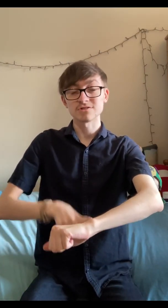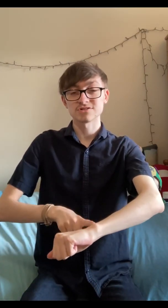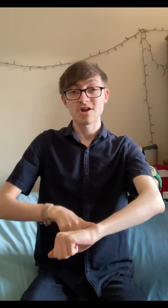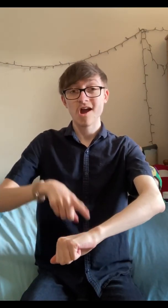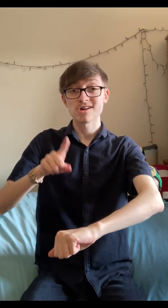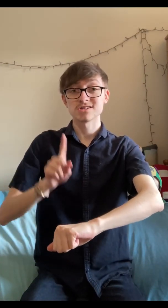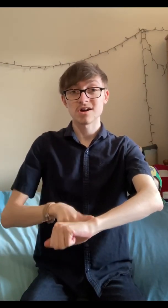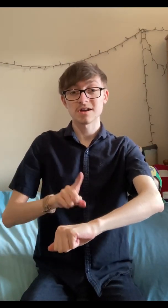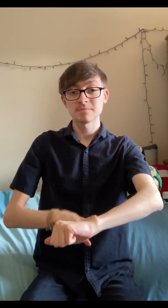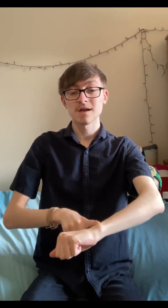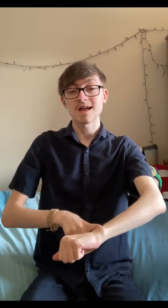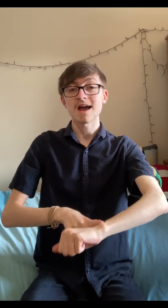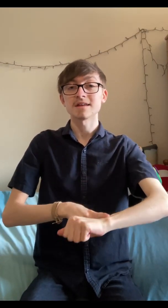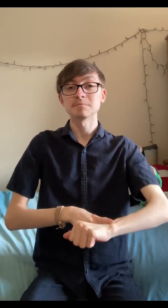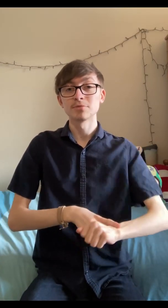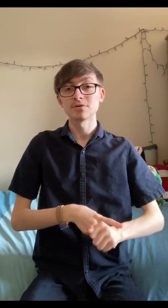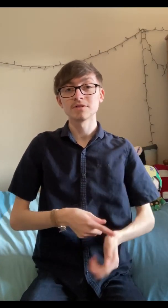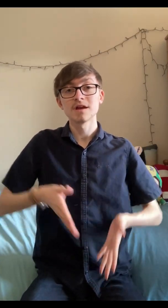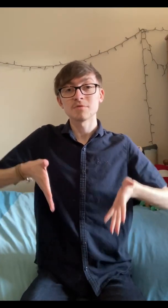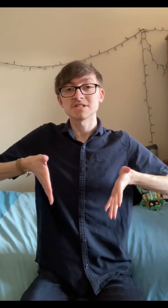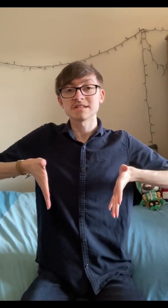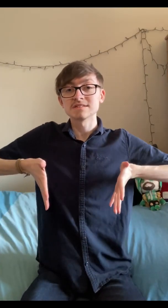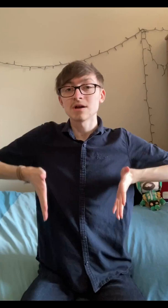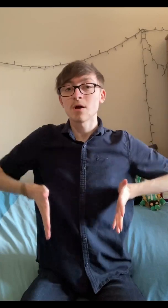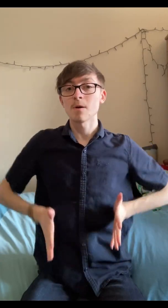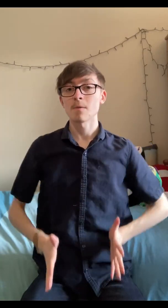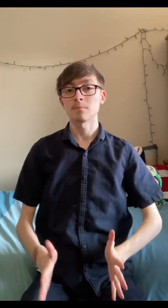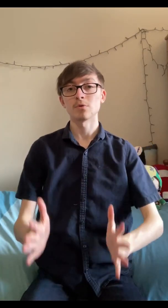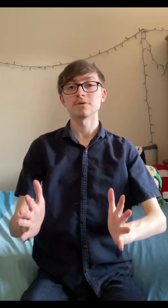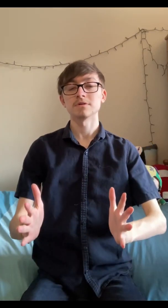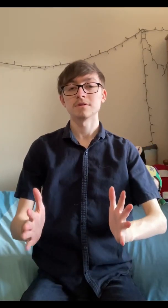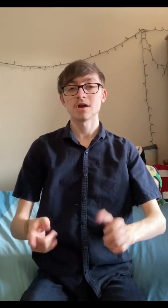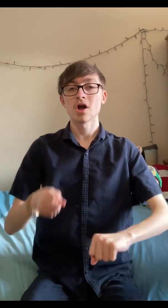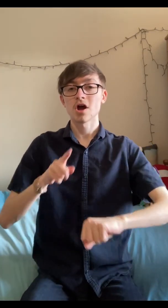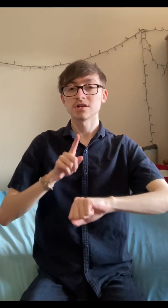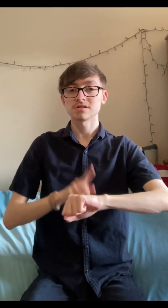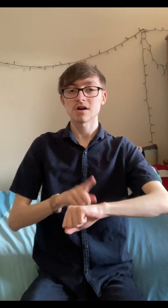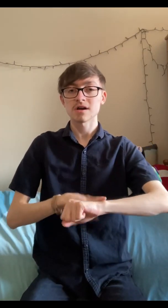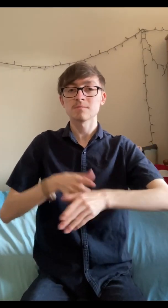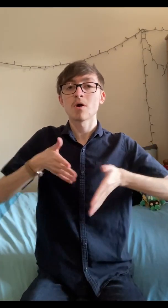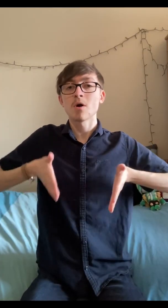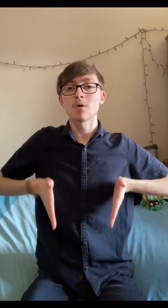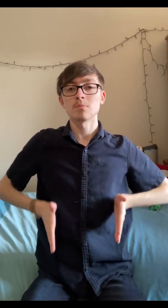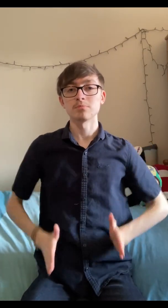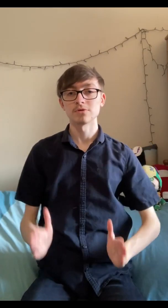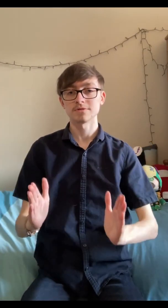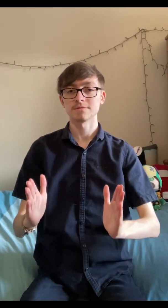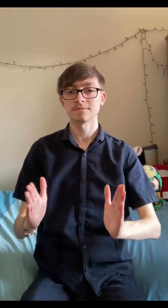watch, time, and then born, which is born. Time, born.